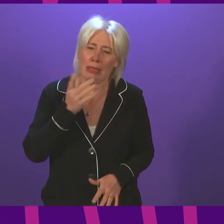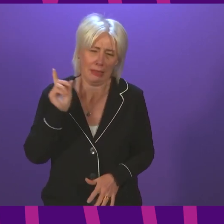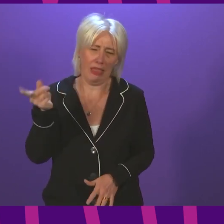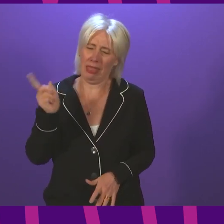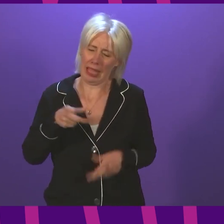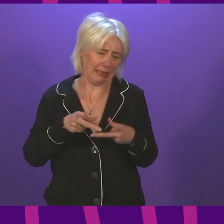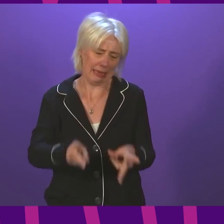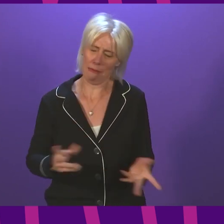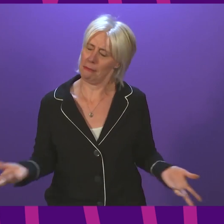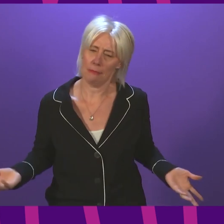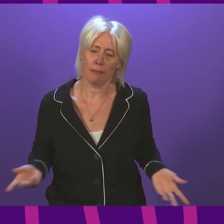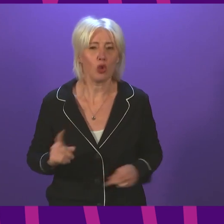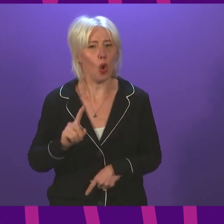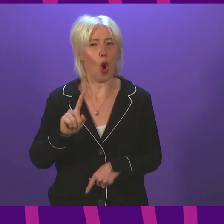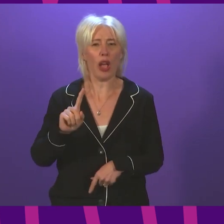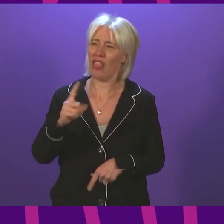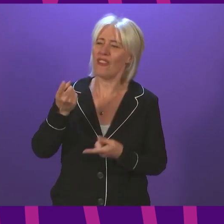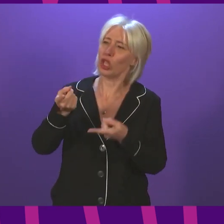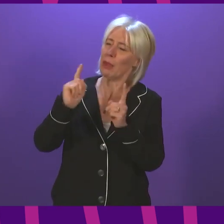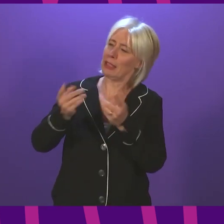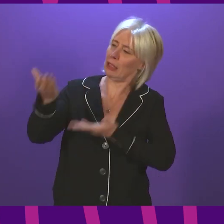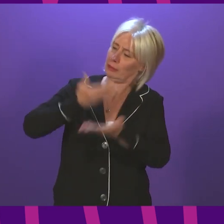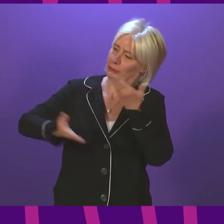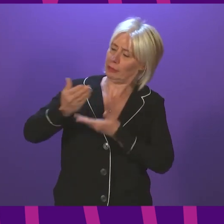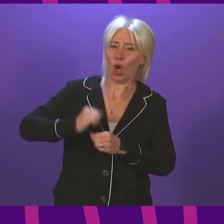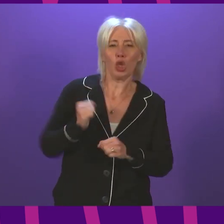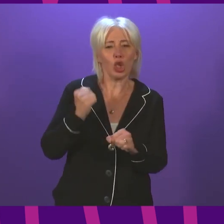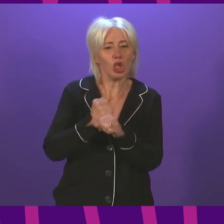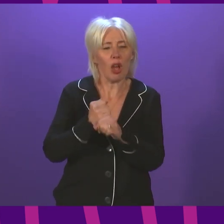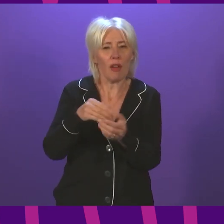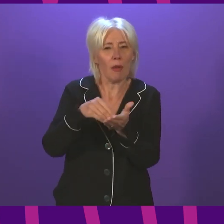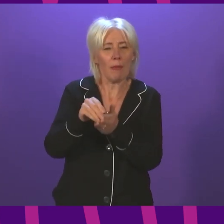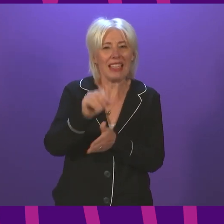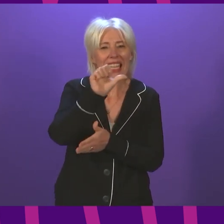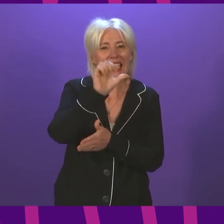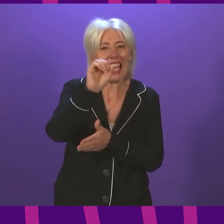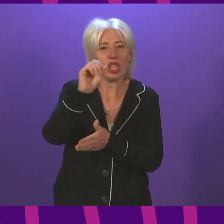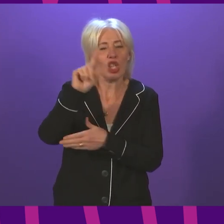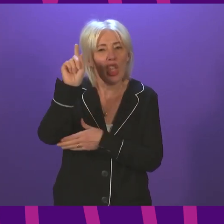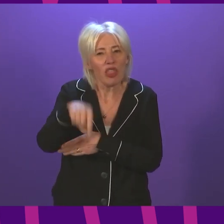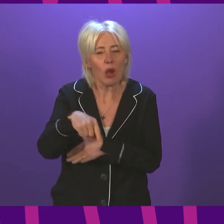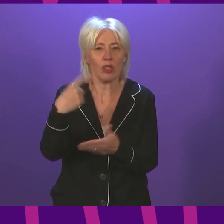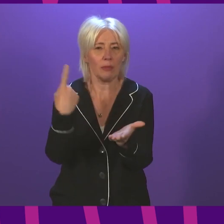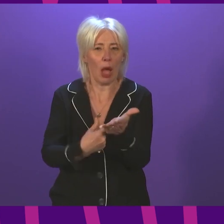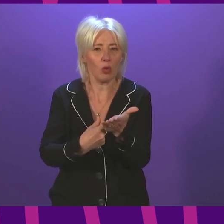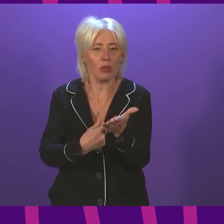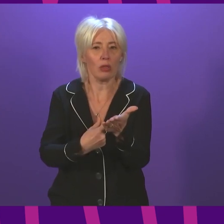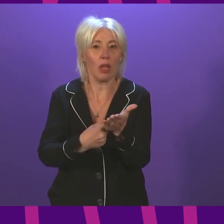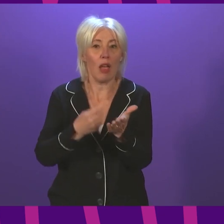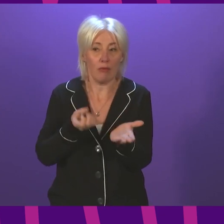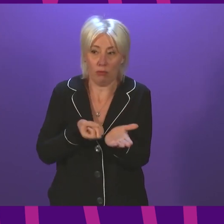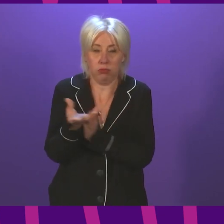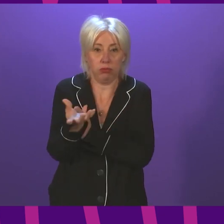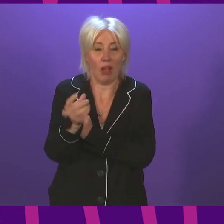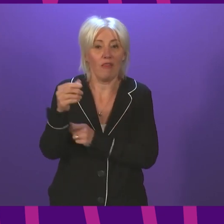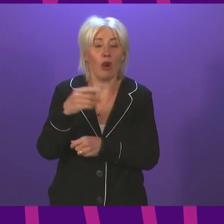So can the first minister tell us when the Scottish government paid £600,000 of taxpayers' money to a Danish